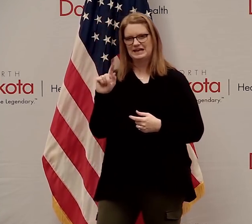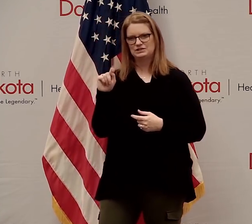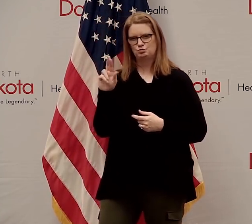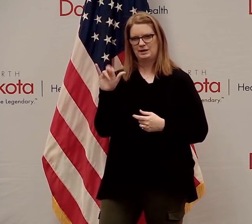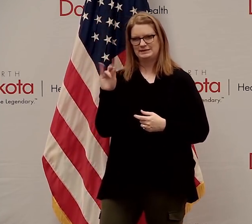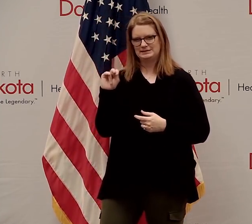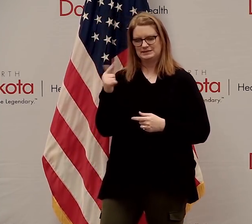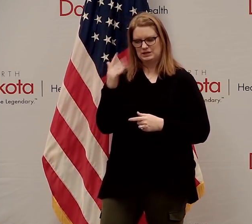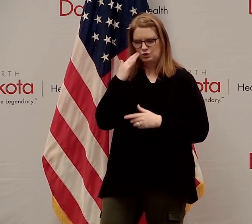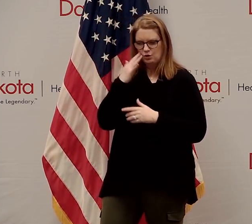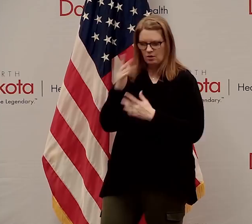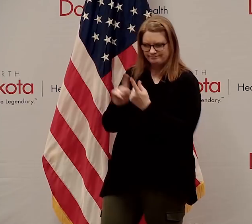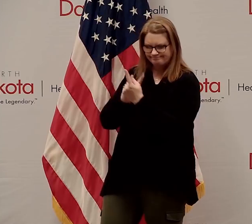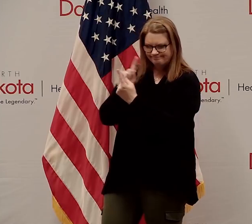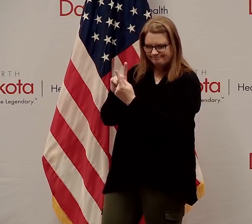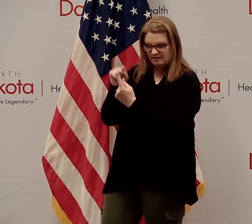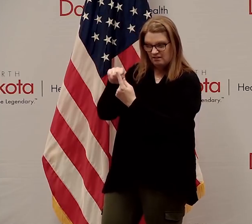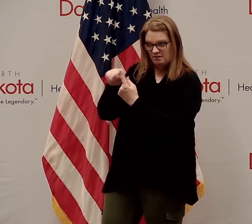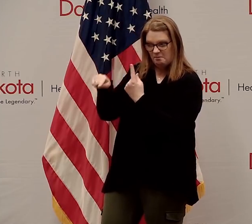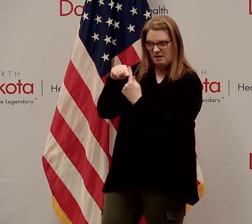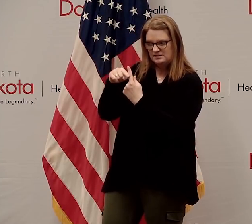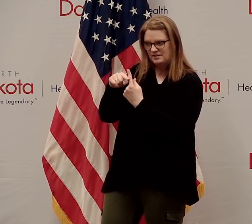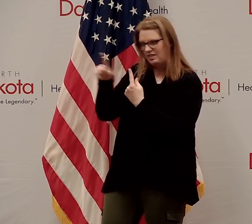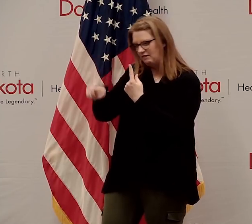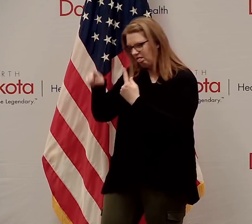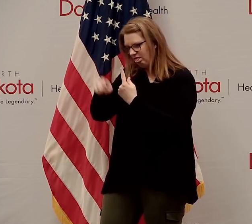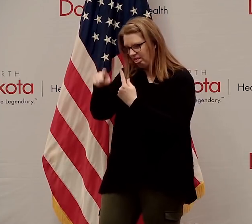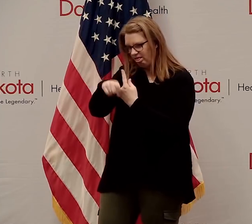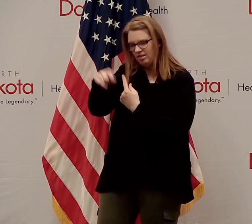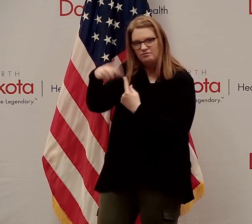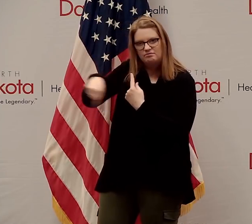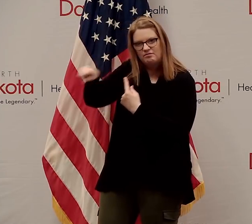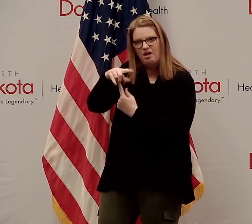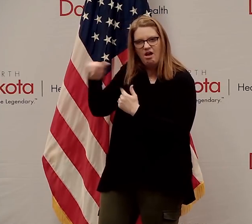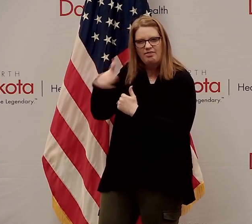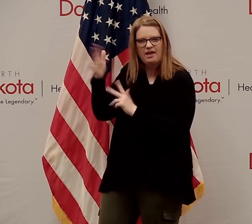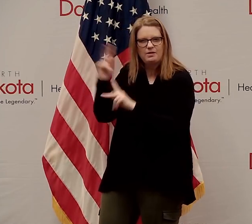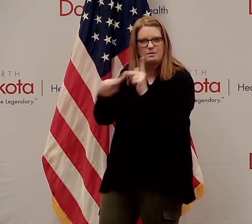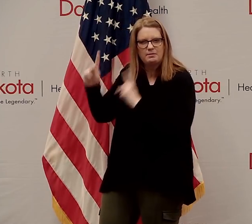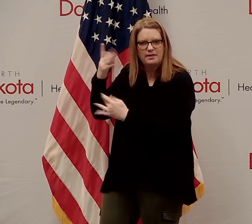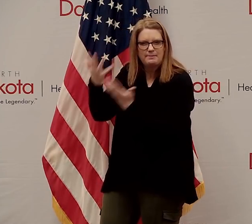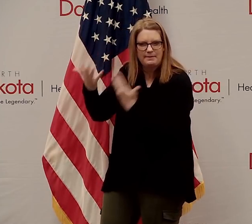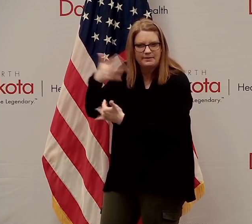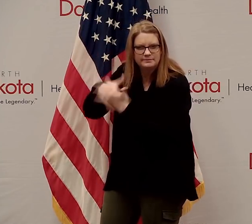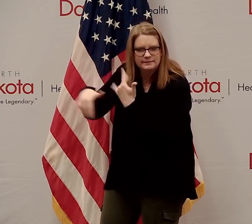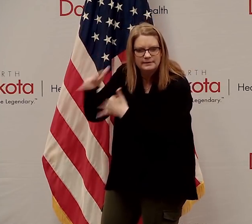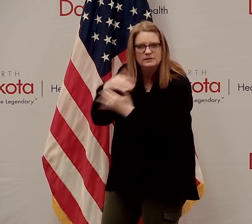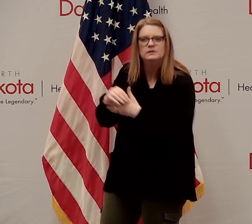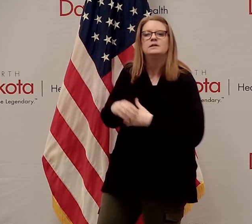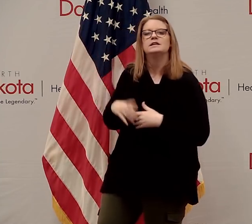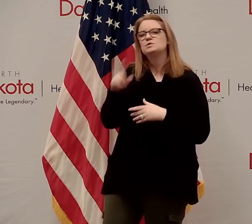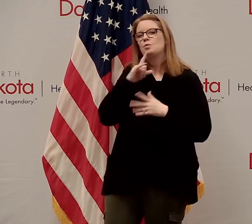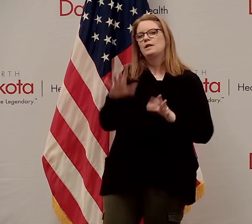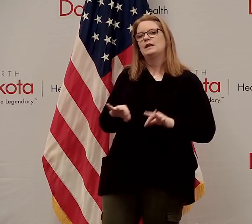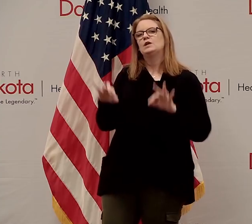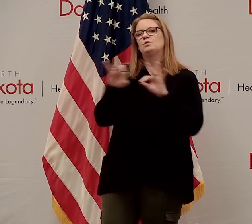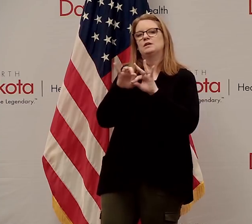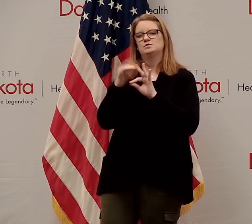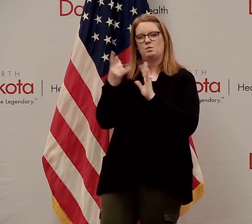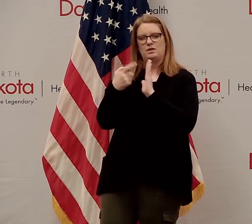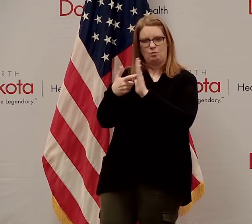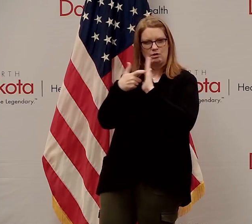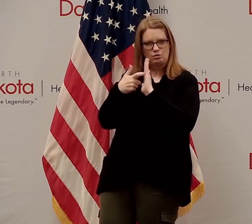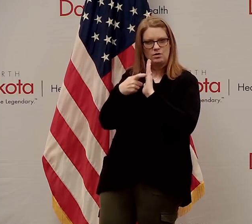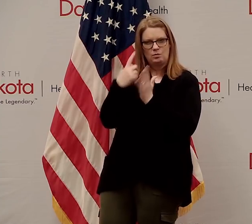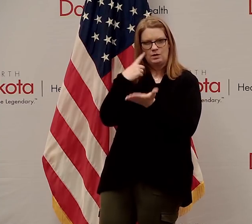In addition to greater testing capacity, contact tracing is still really critical, and it's one of the criteria that we have. As I said, you'll hear